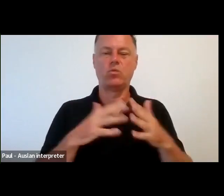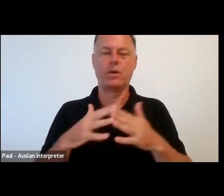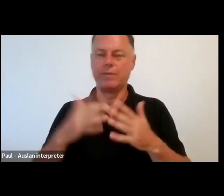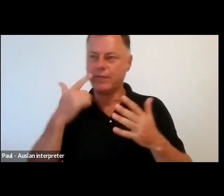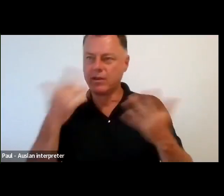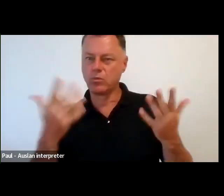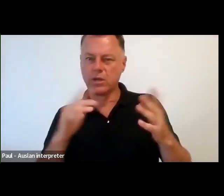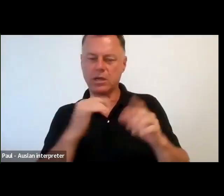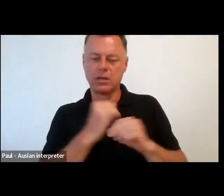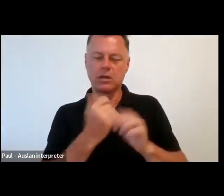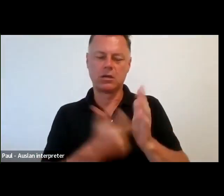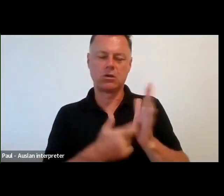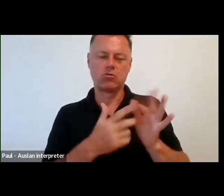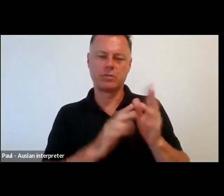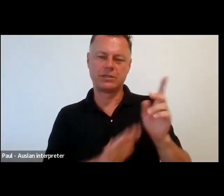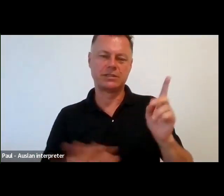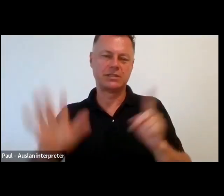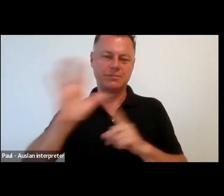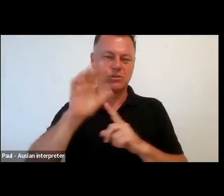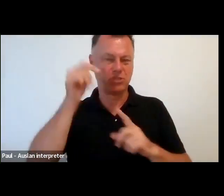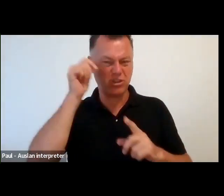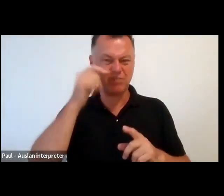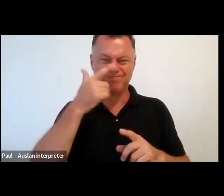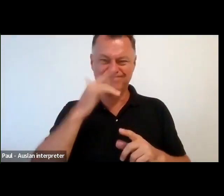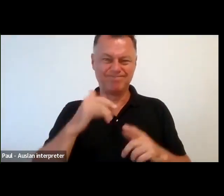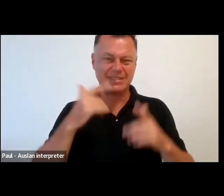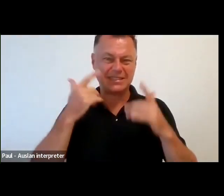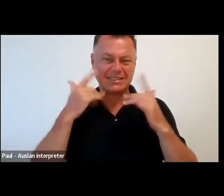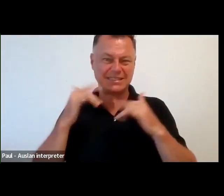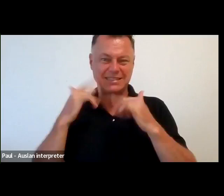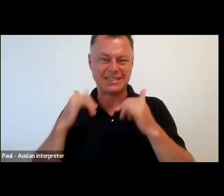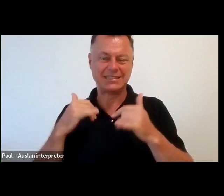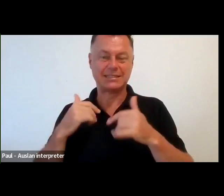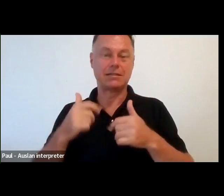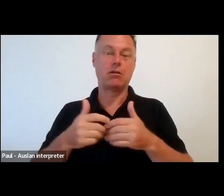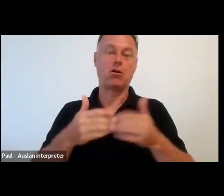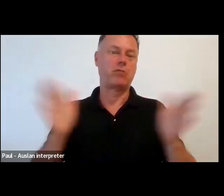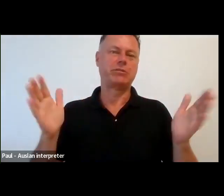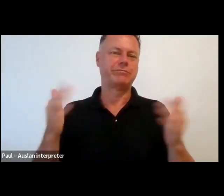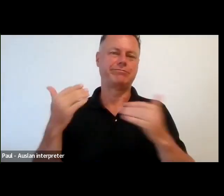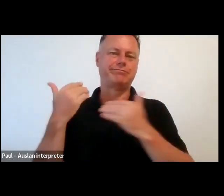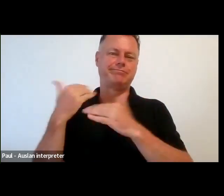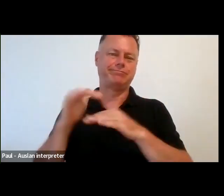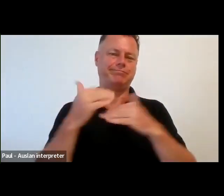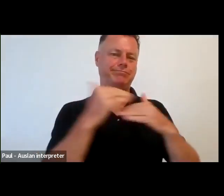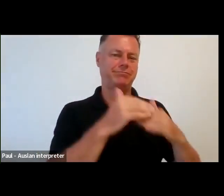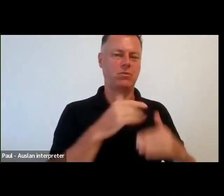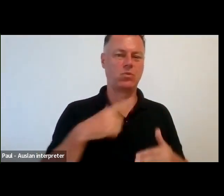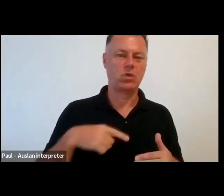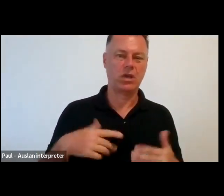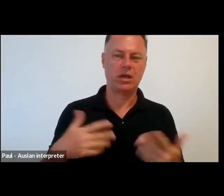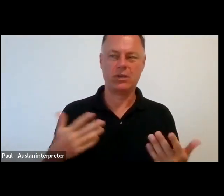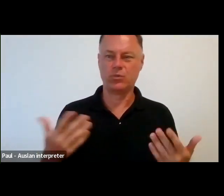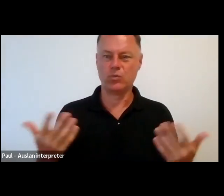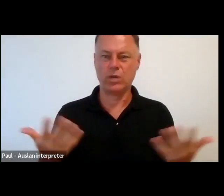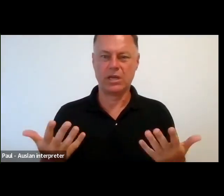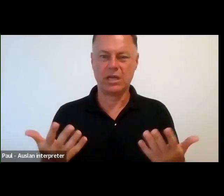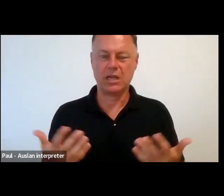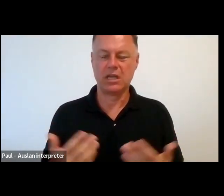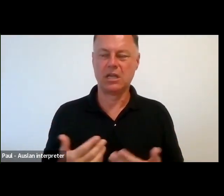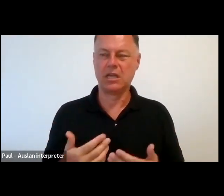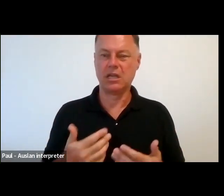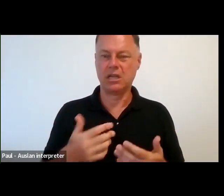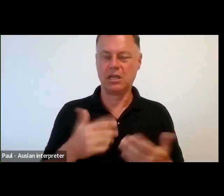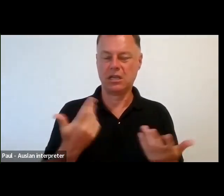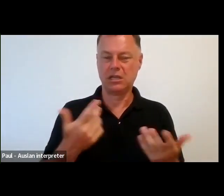However, as you know, testing has been constrained by questions of queuing, and the demand has meant that